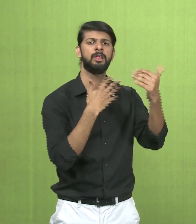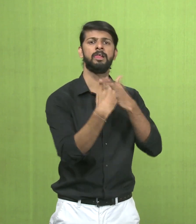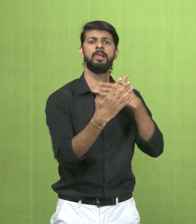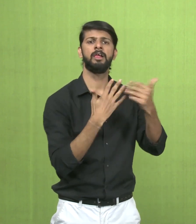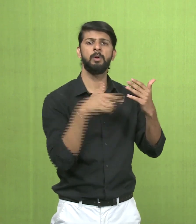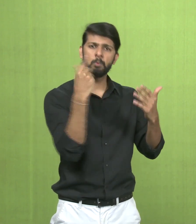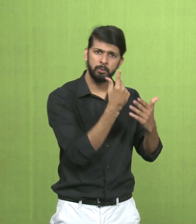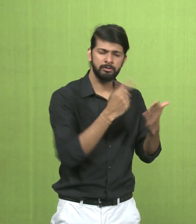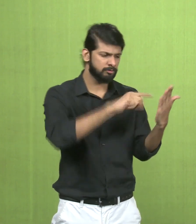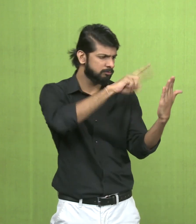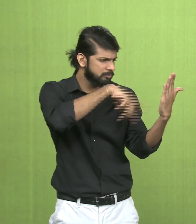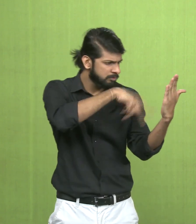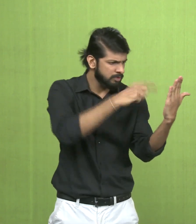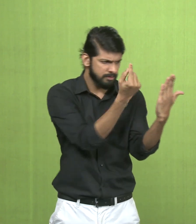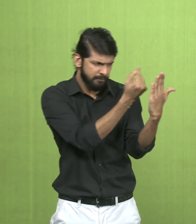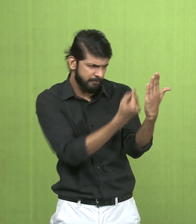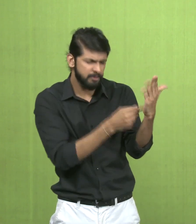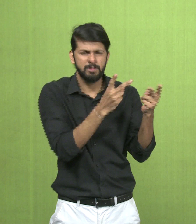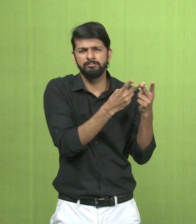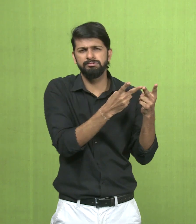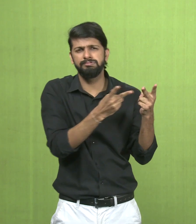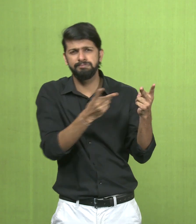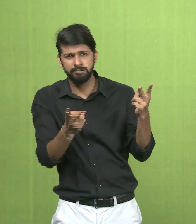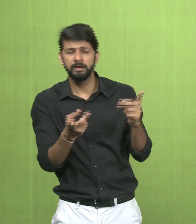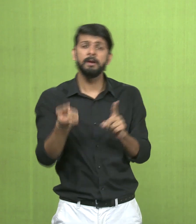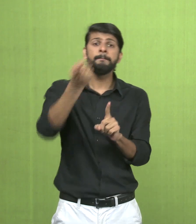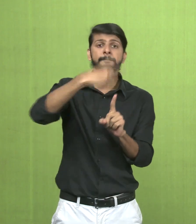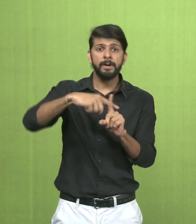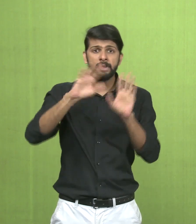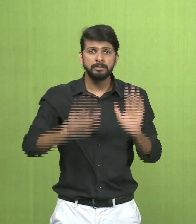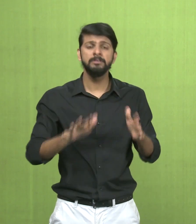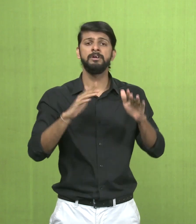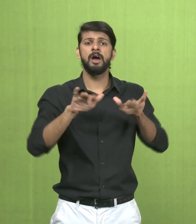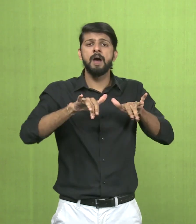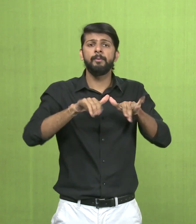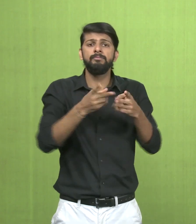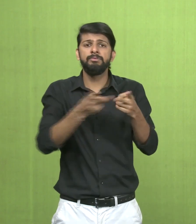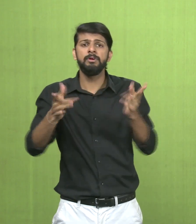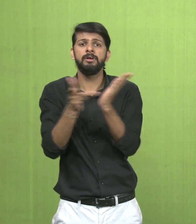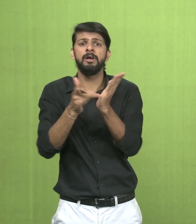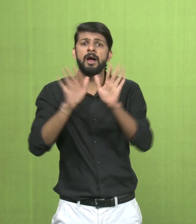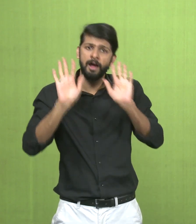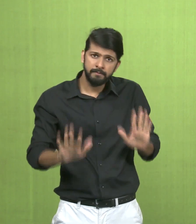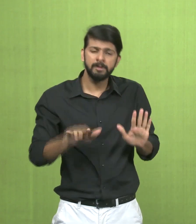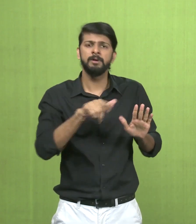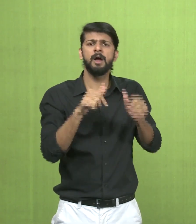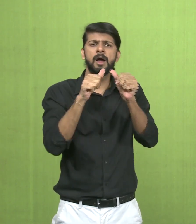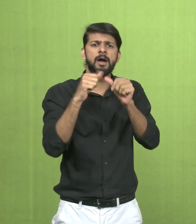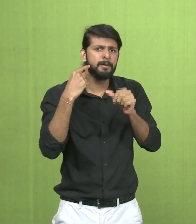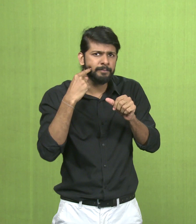There are 2. First is manual, that is using our hands to illustrate, and the second is digital medium or